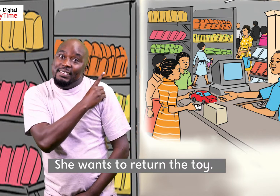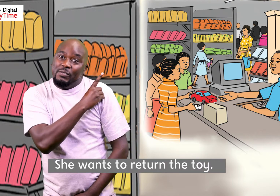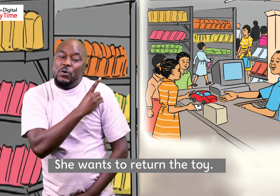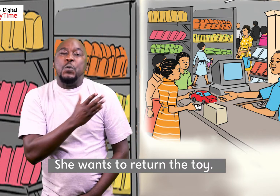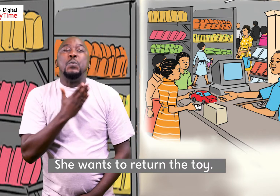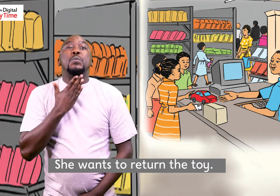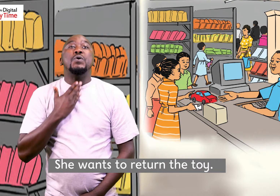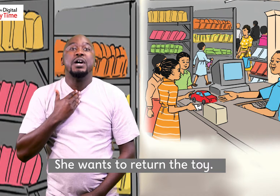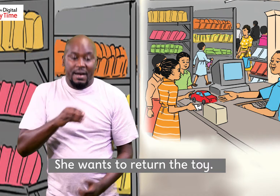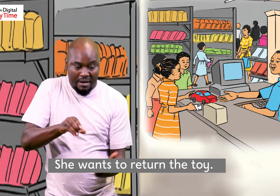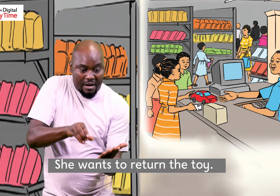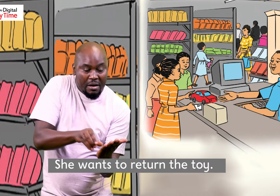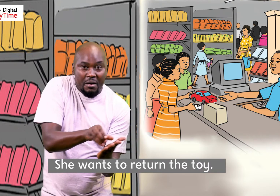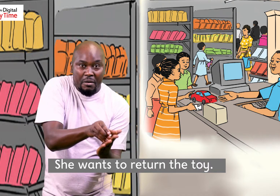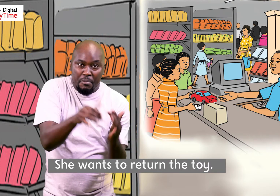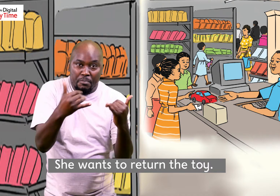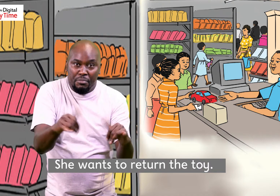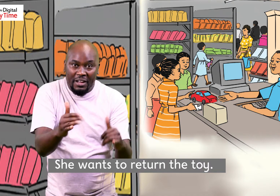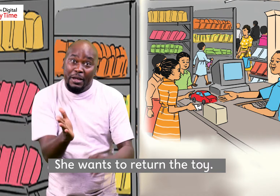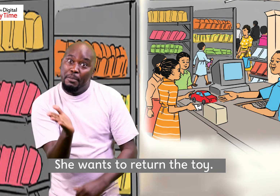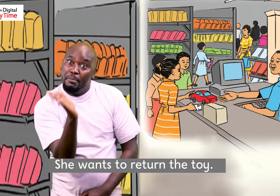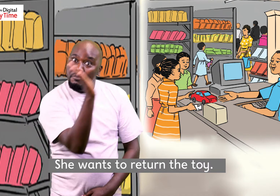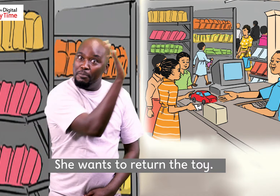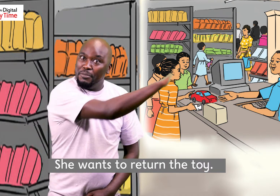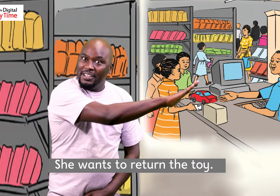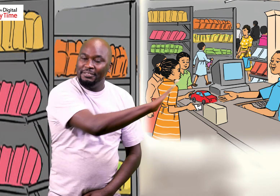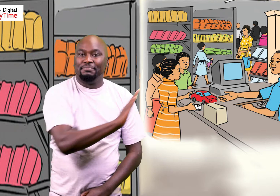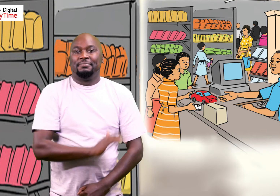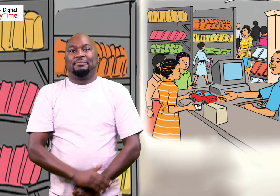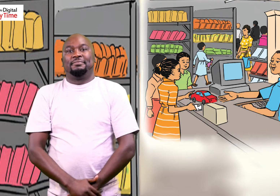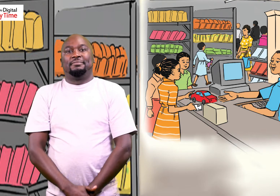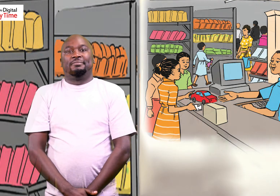She wants to return the toy.